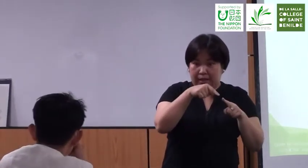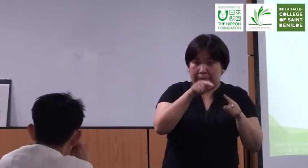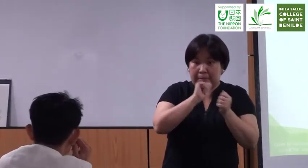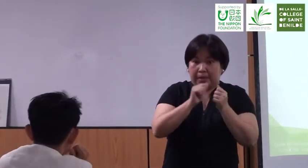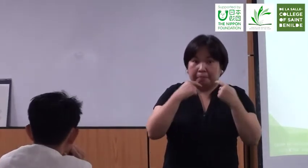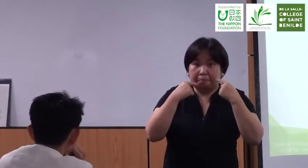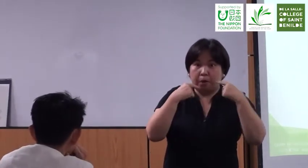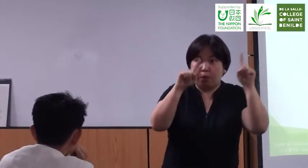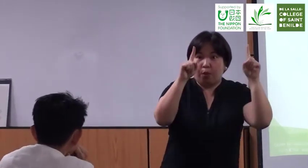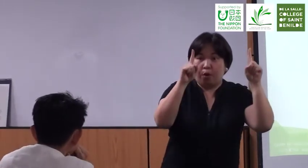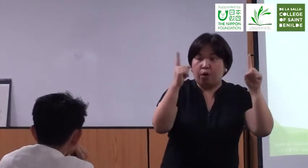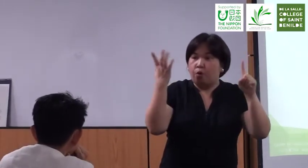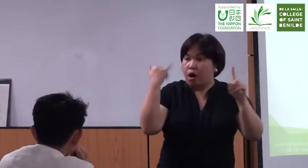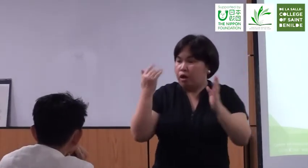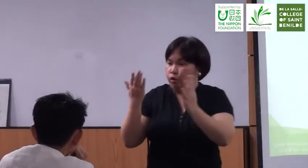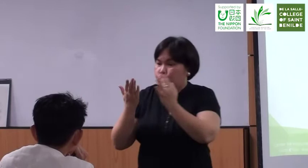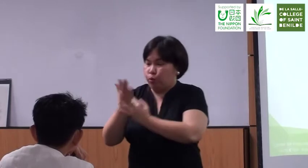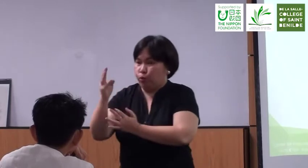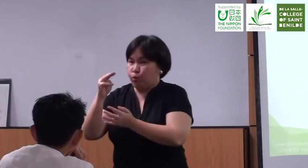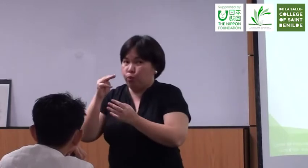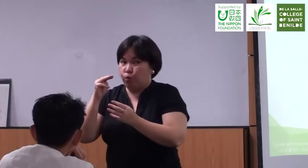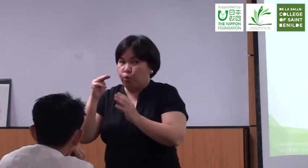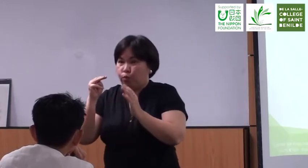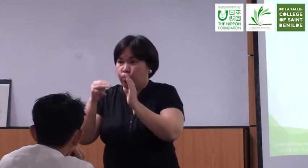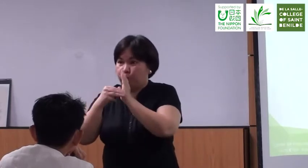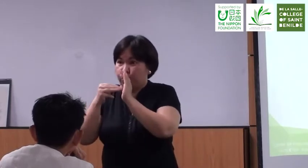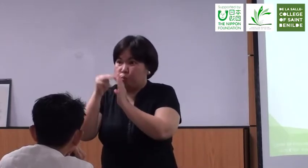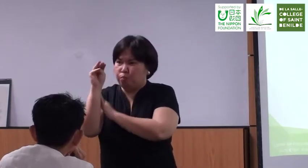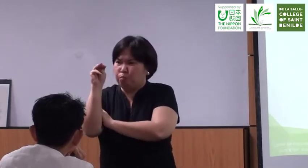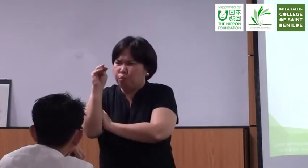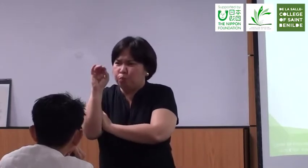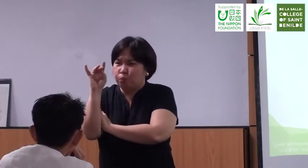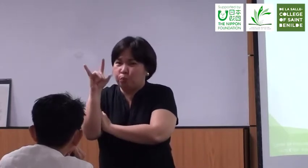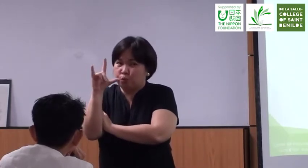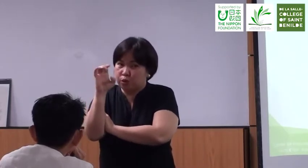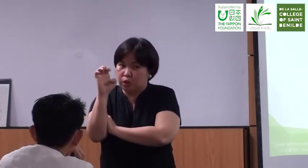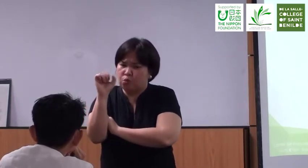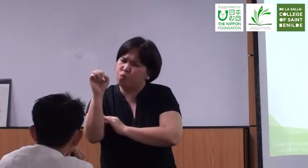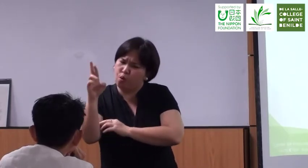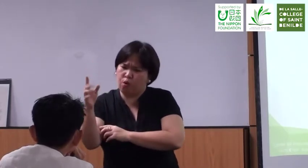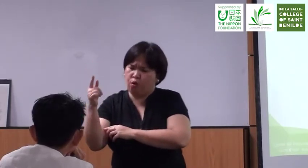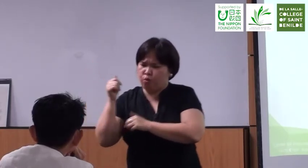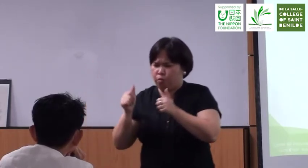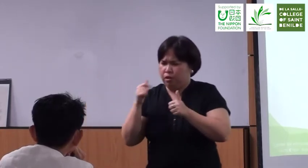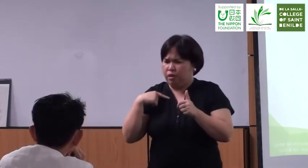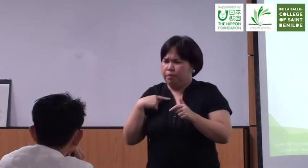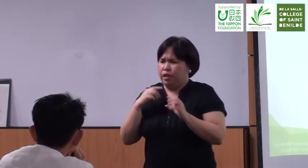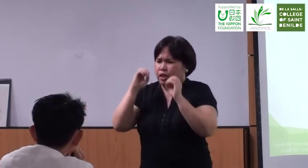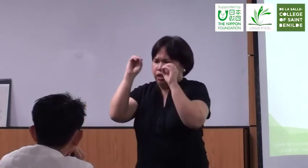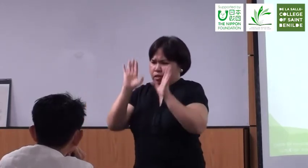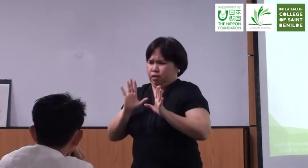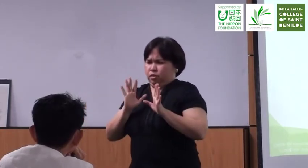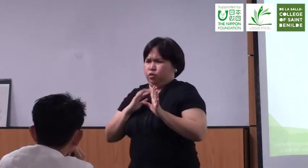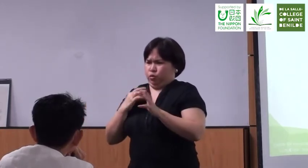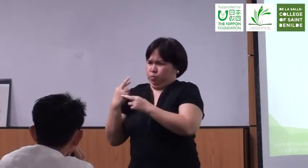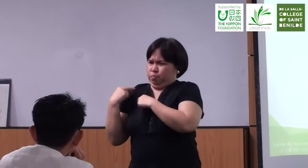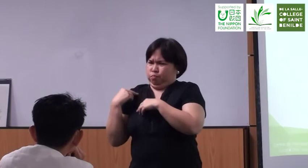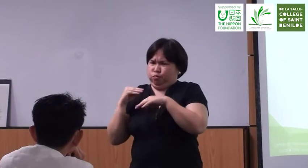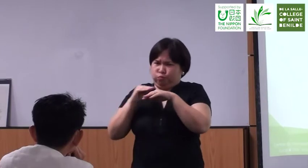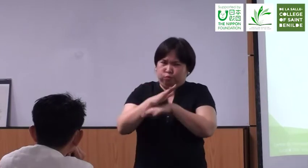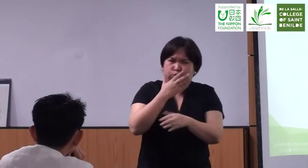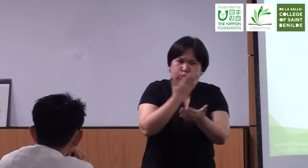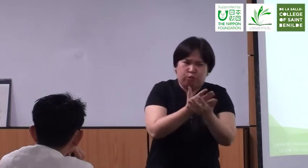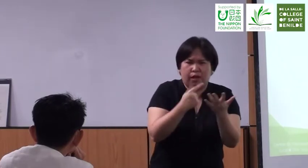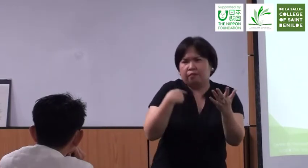other variables like teacher factor, intrinsic, internal or external motivation, or